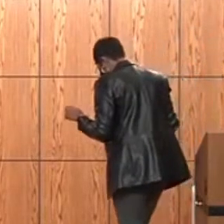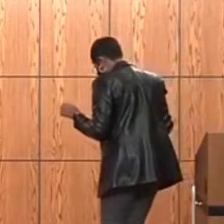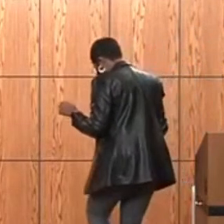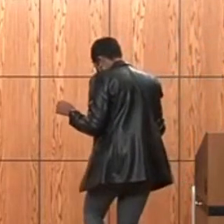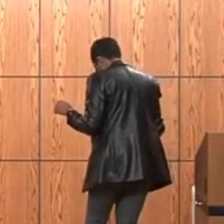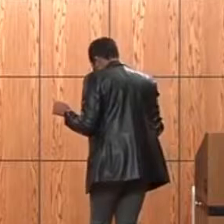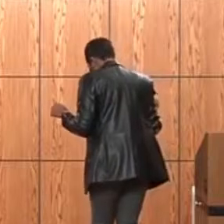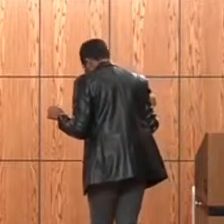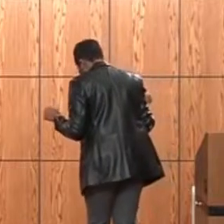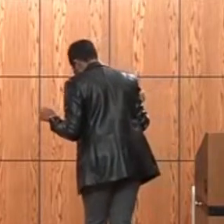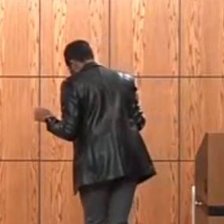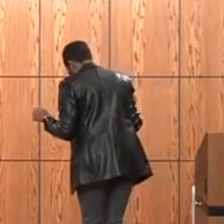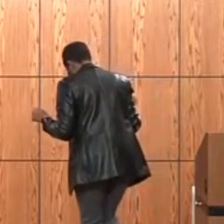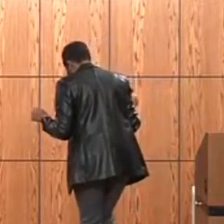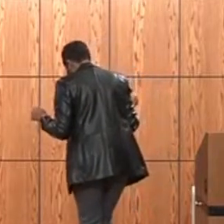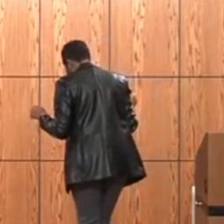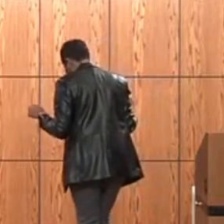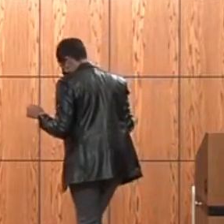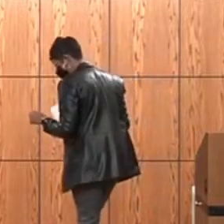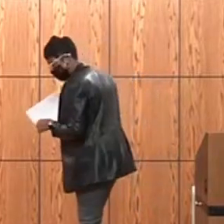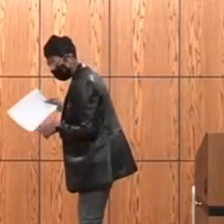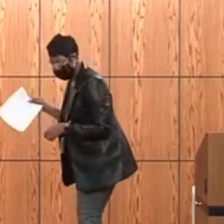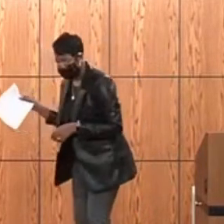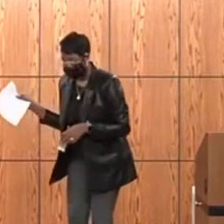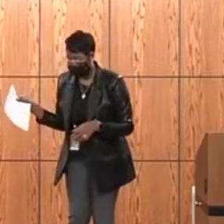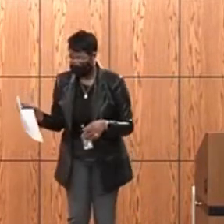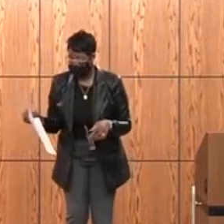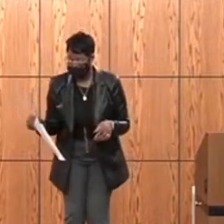Yeah. Hello, this is Dave.